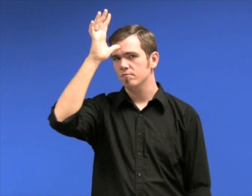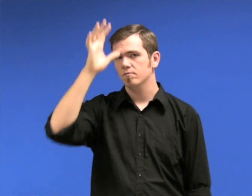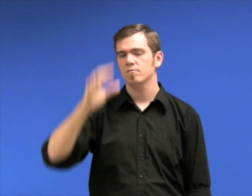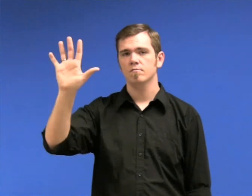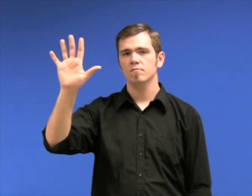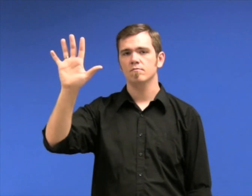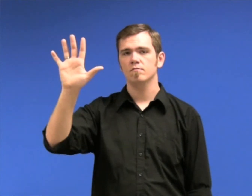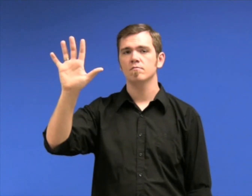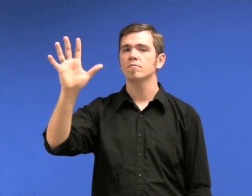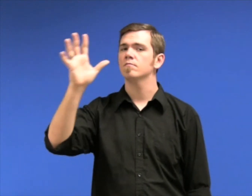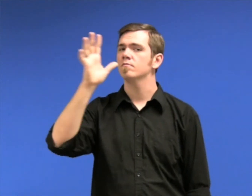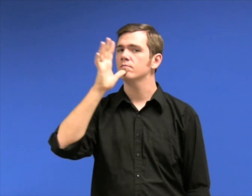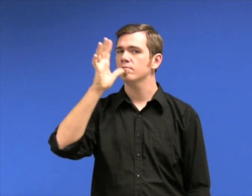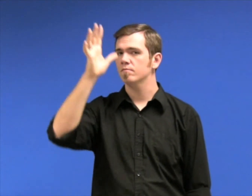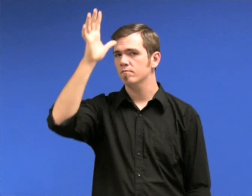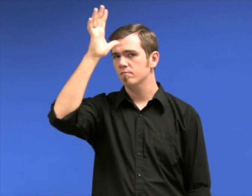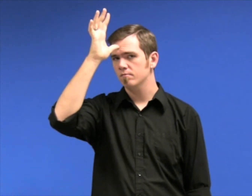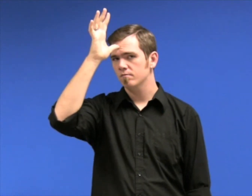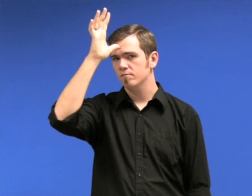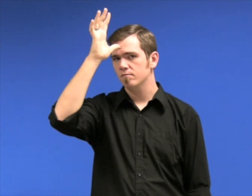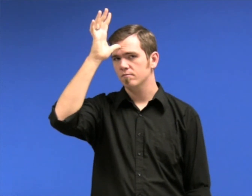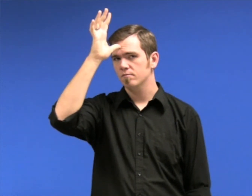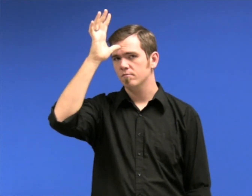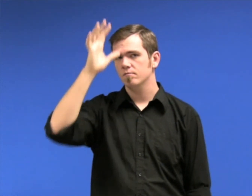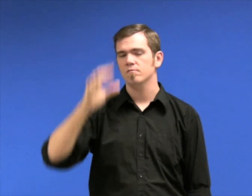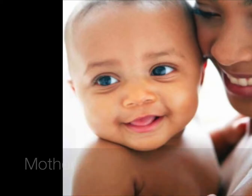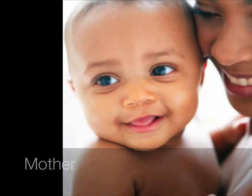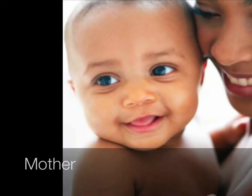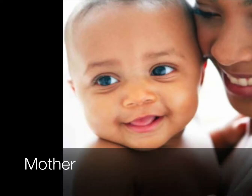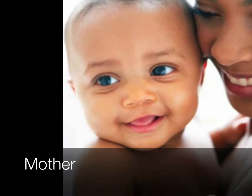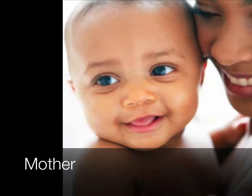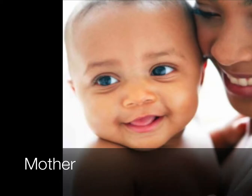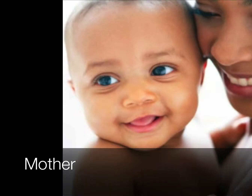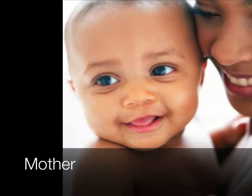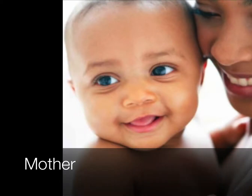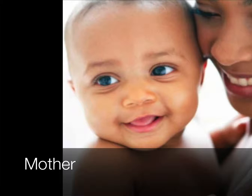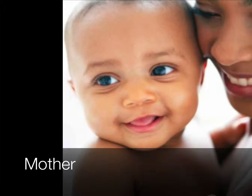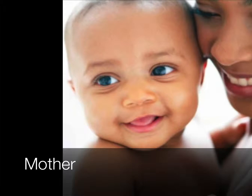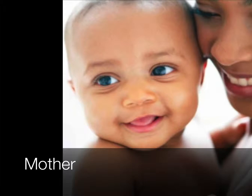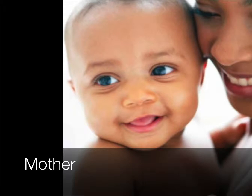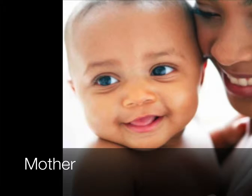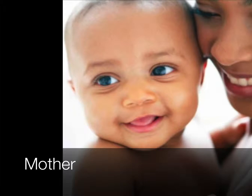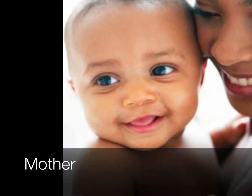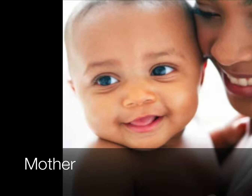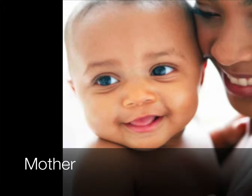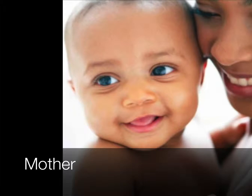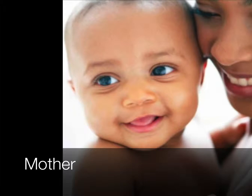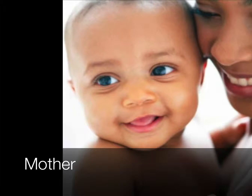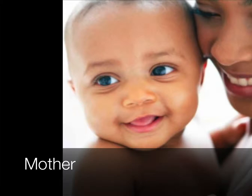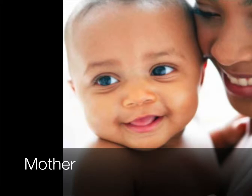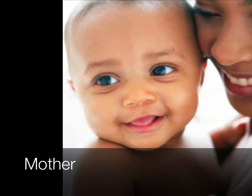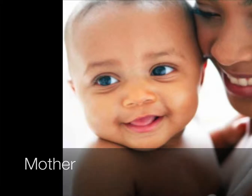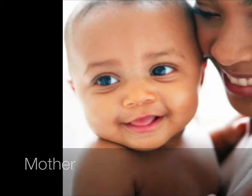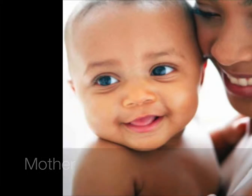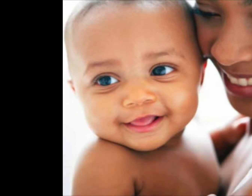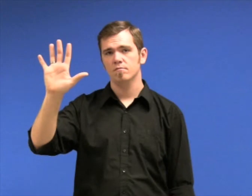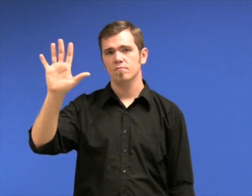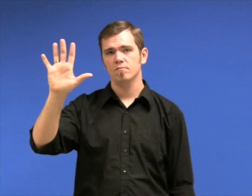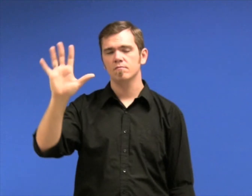together. So, parents. All right, now the sign for mother or mom,